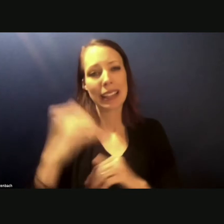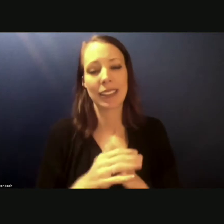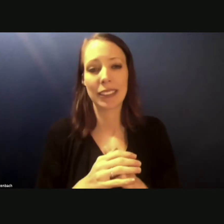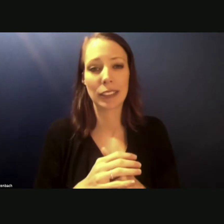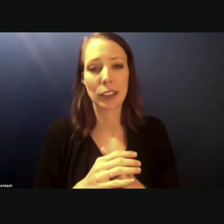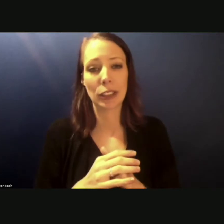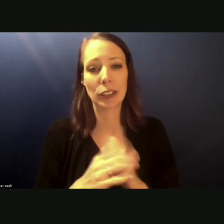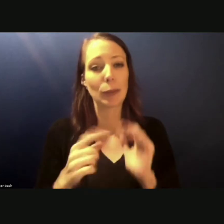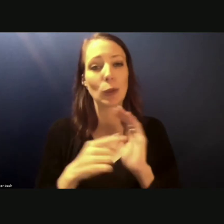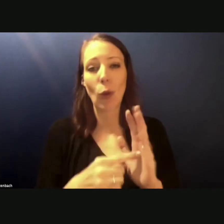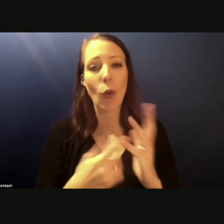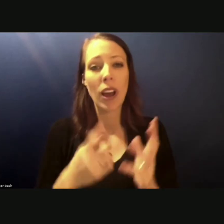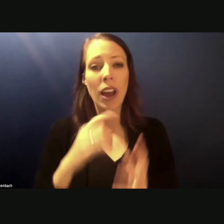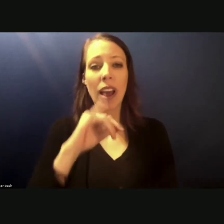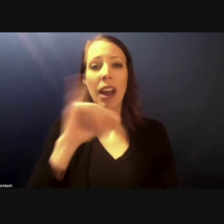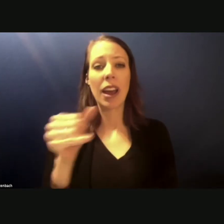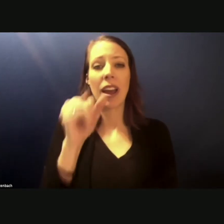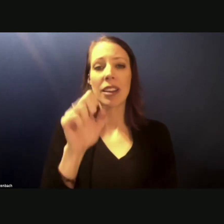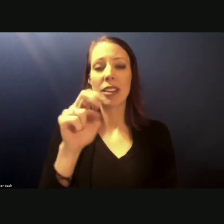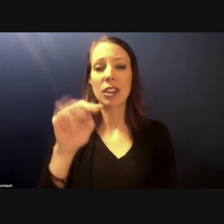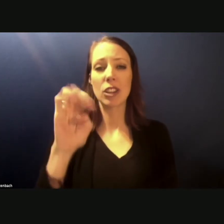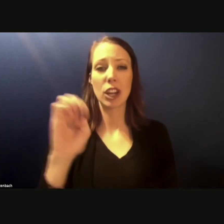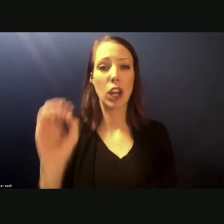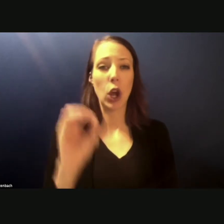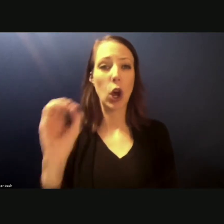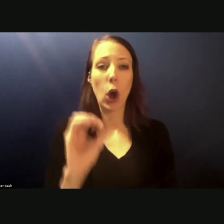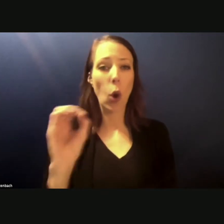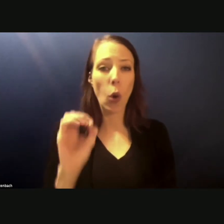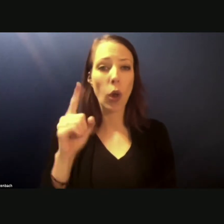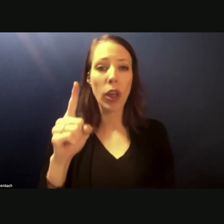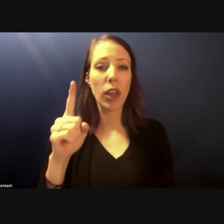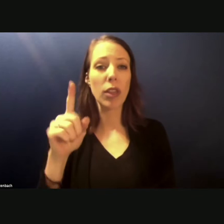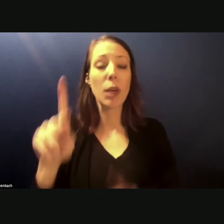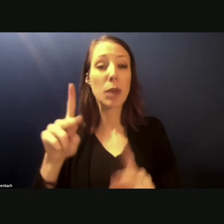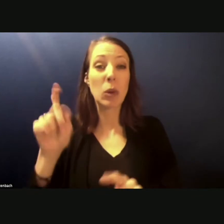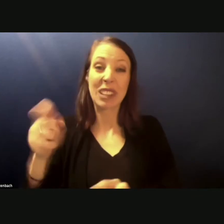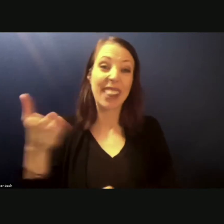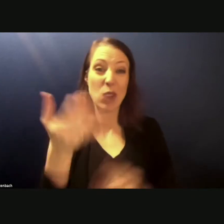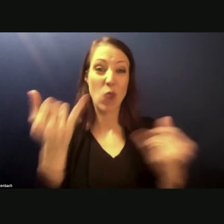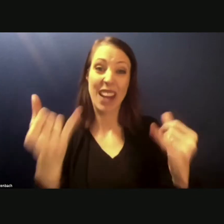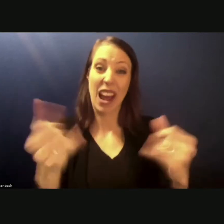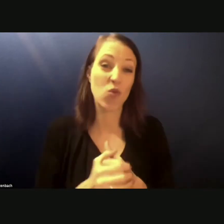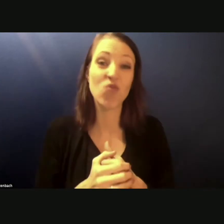there at Jennie-O. That's really what people need right now.